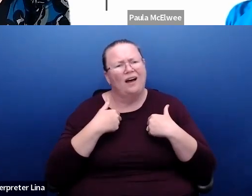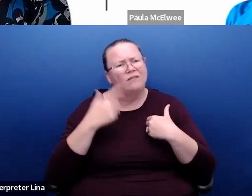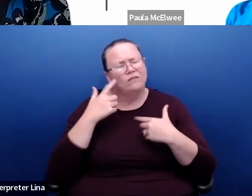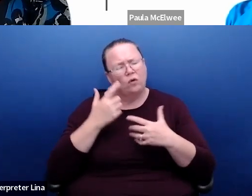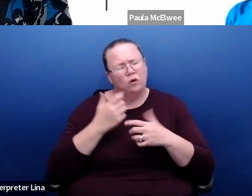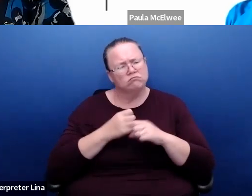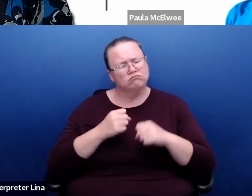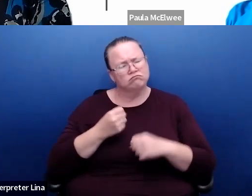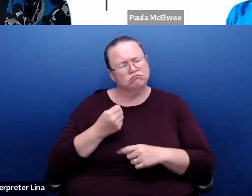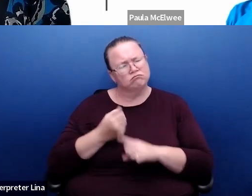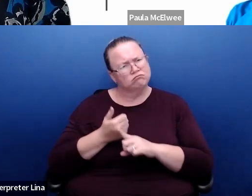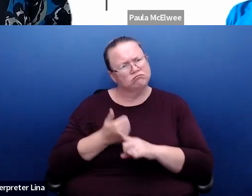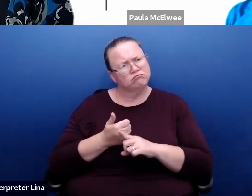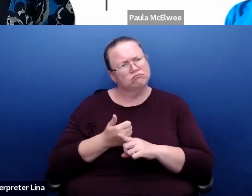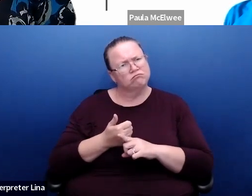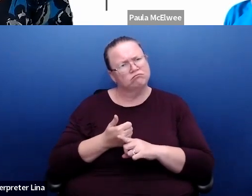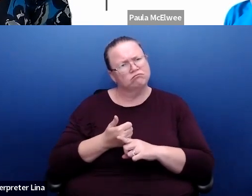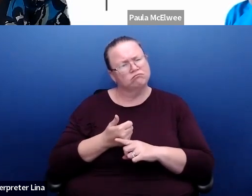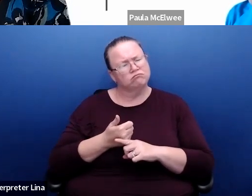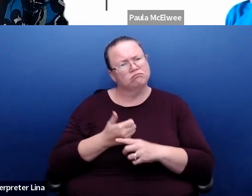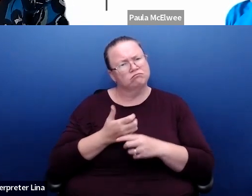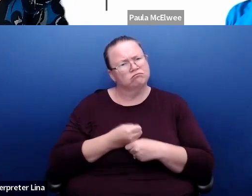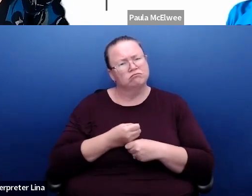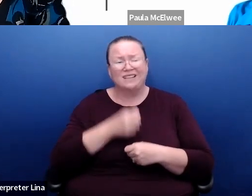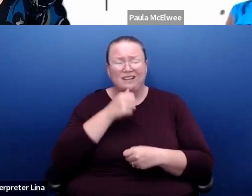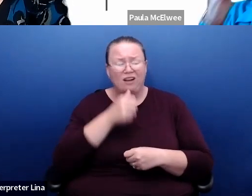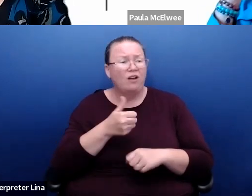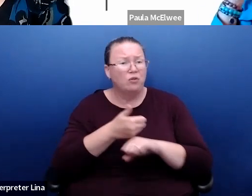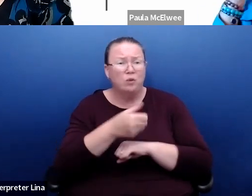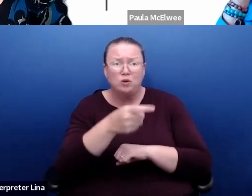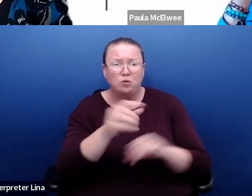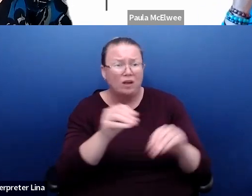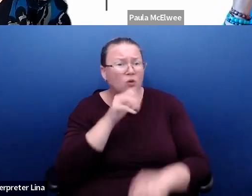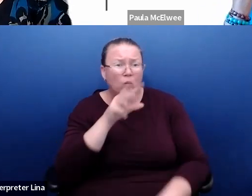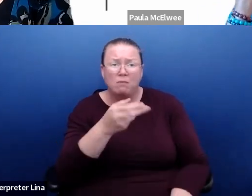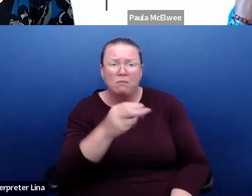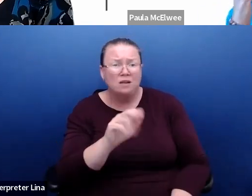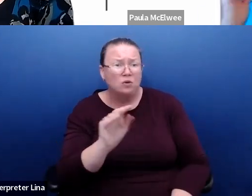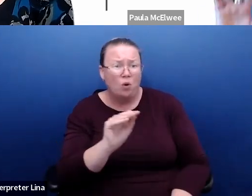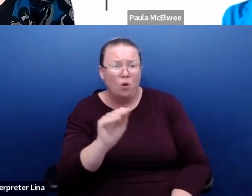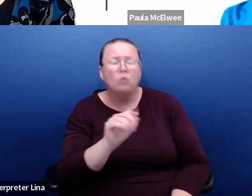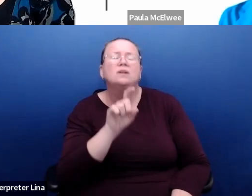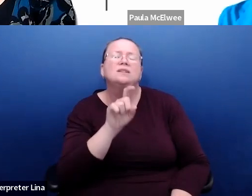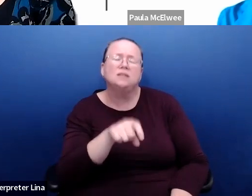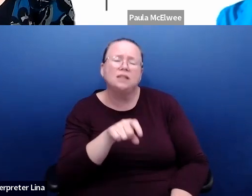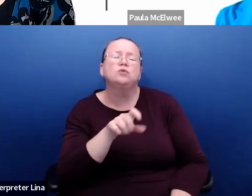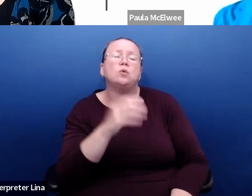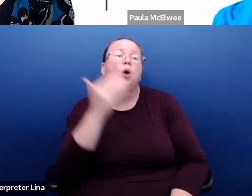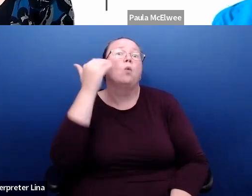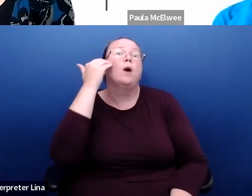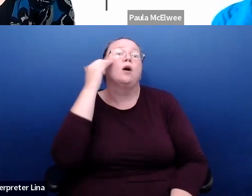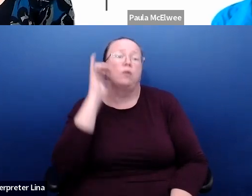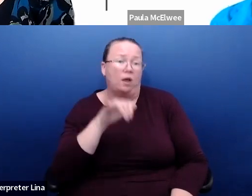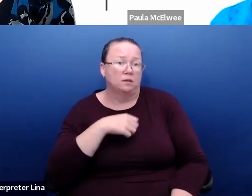reassurance. And he really isn't threatening you. It's not a weapon. So we really need to just be aware of